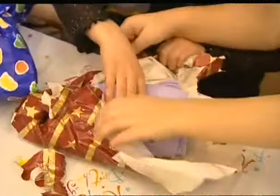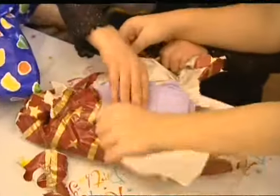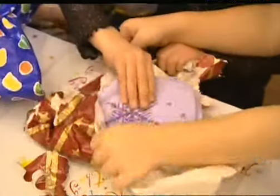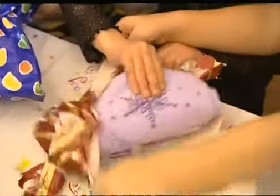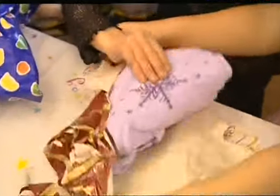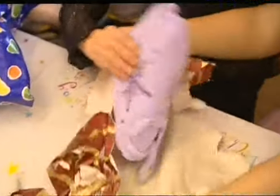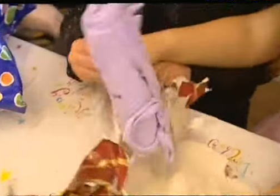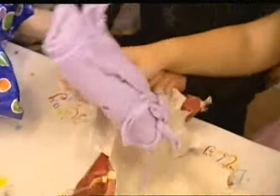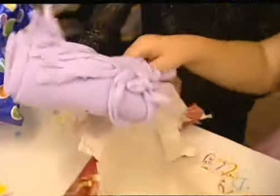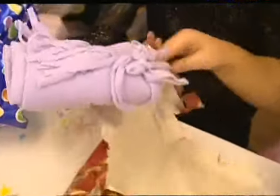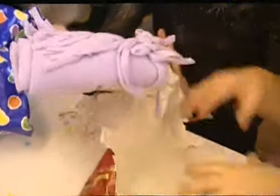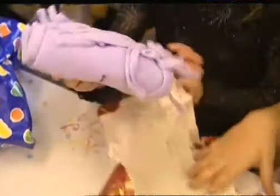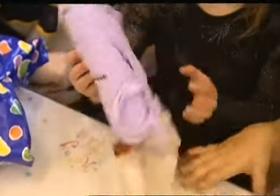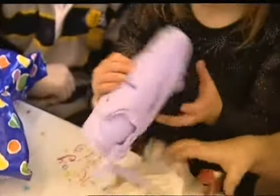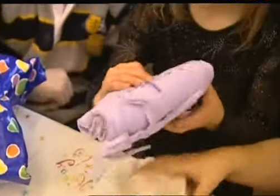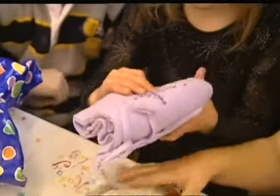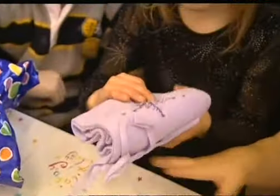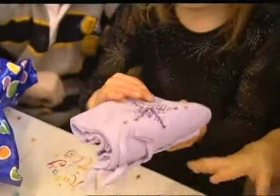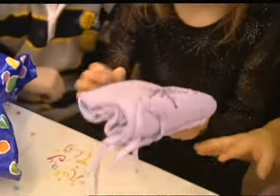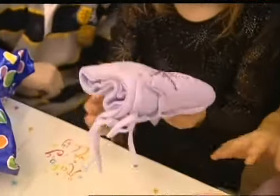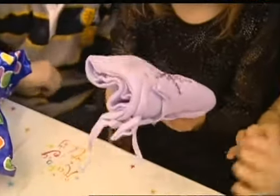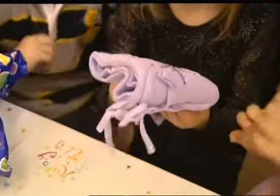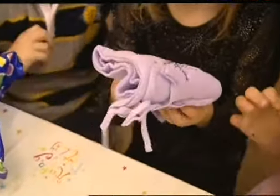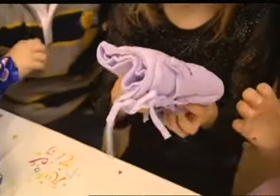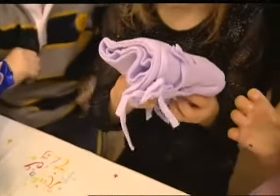And another, a pretty lilac scarf.